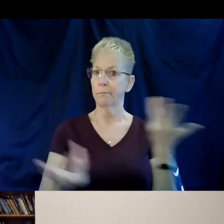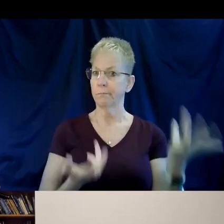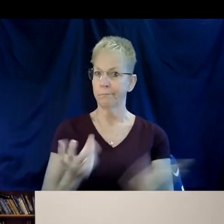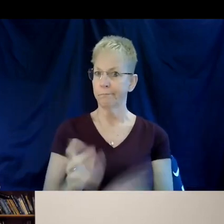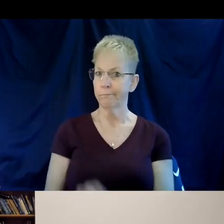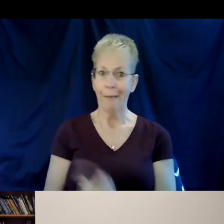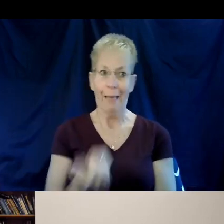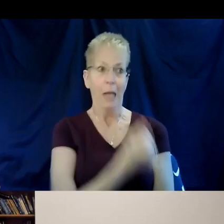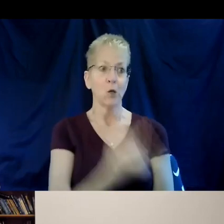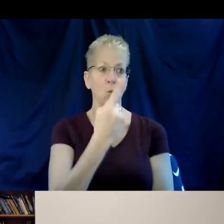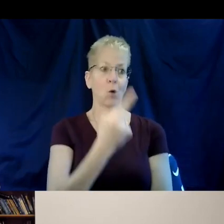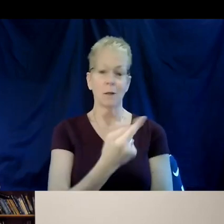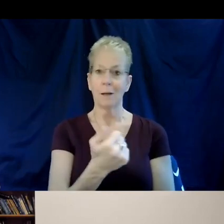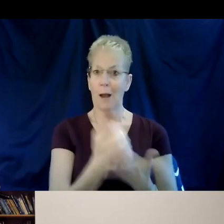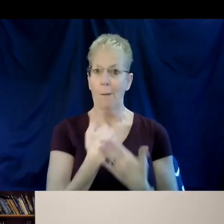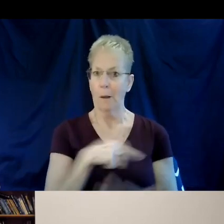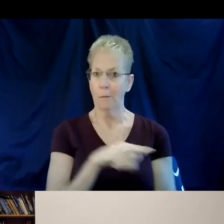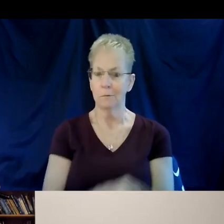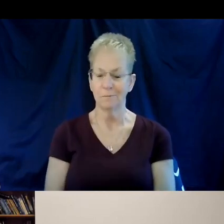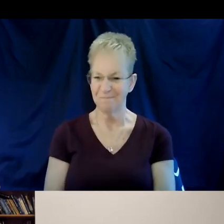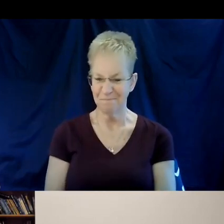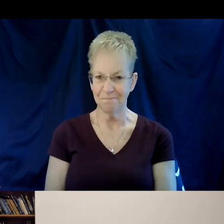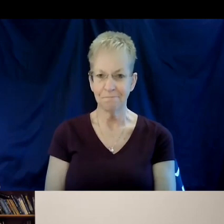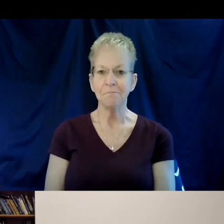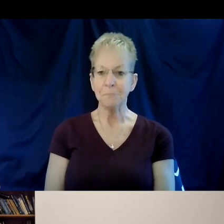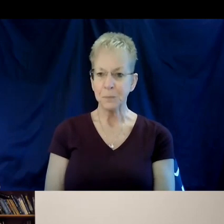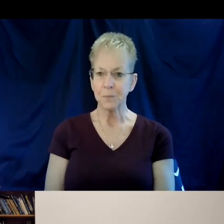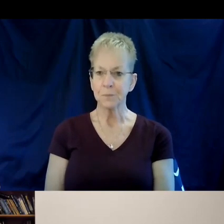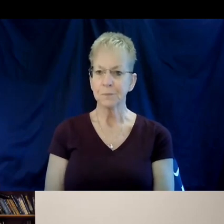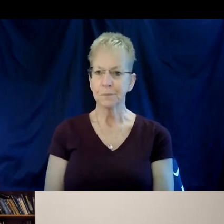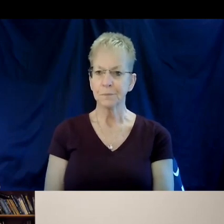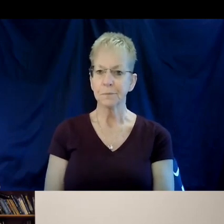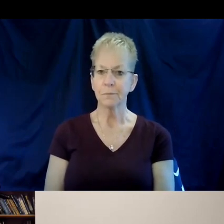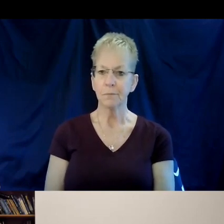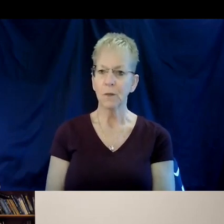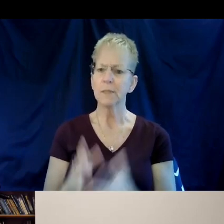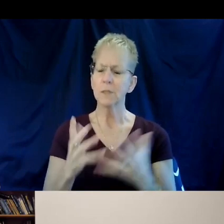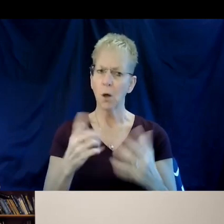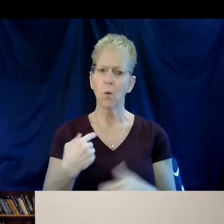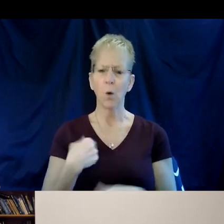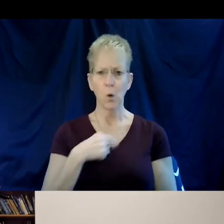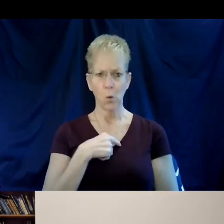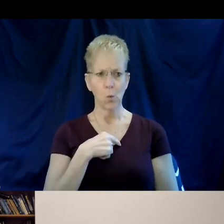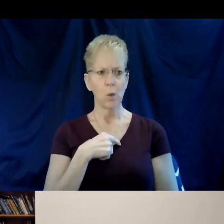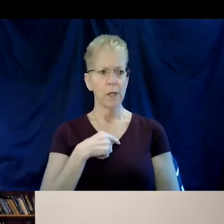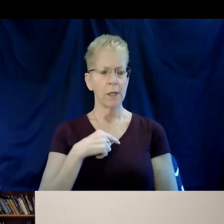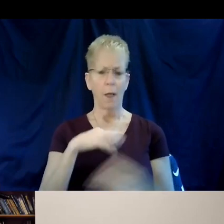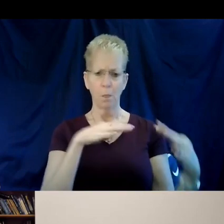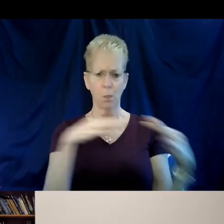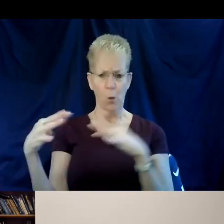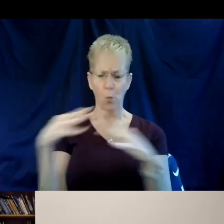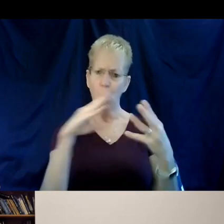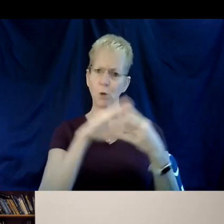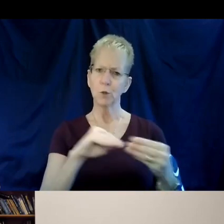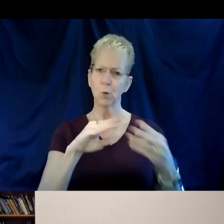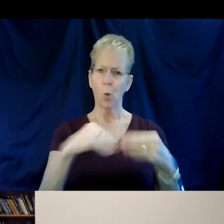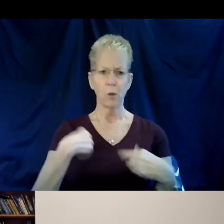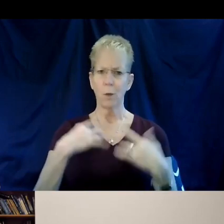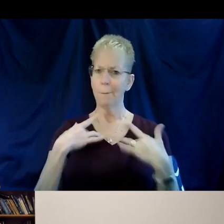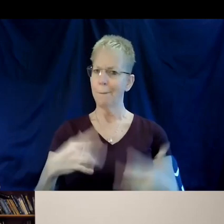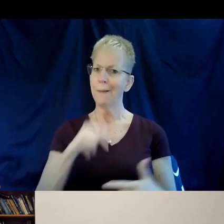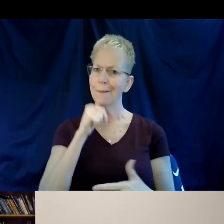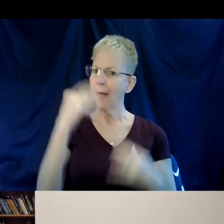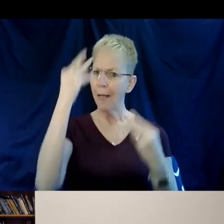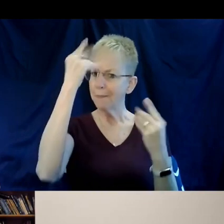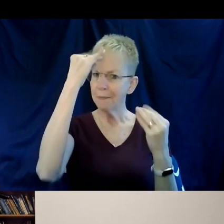anybody. Oh gosh. There's a lot that revolves around these war stories that we don't really think about,